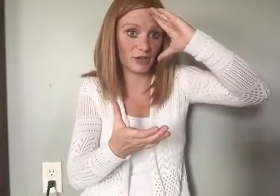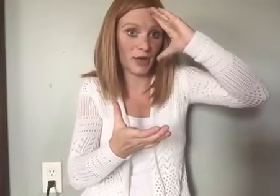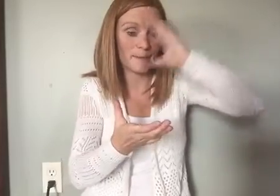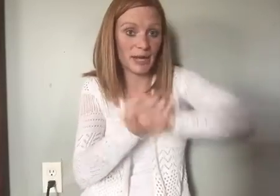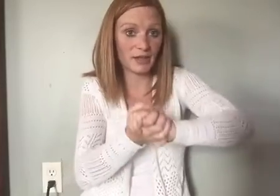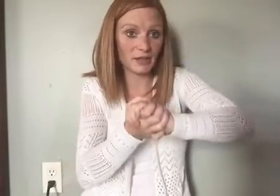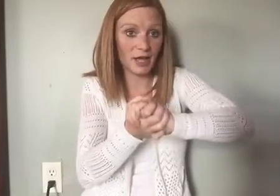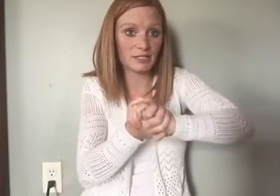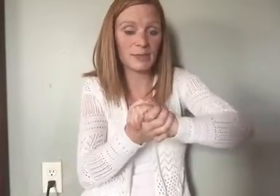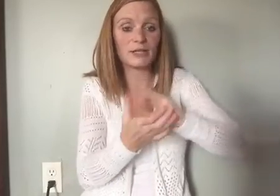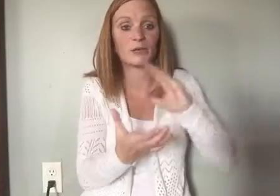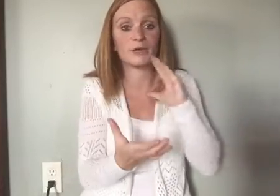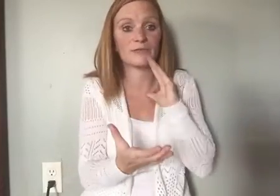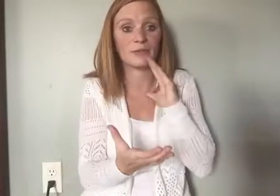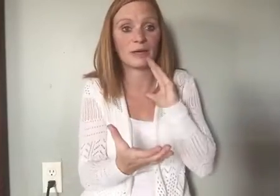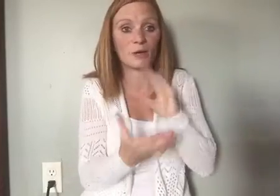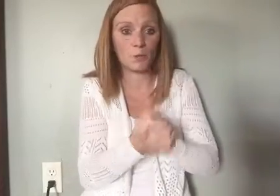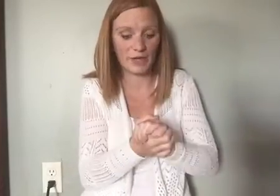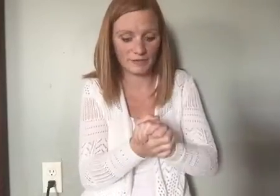a male husband or a female wife.